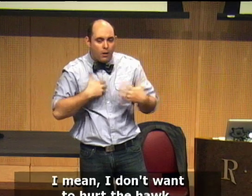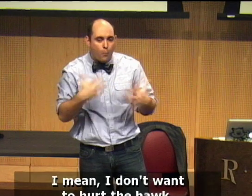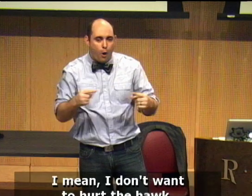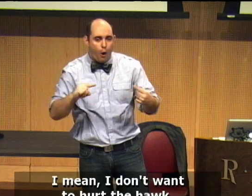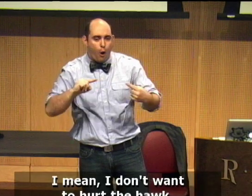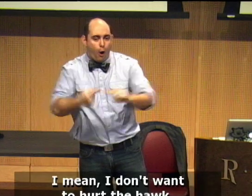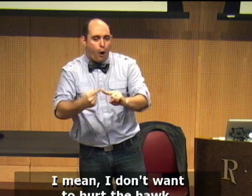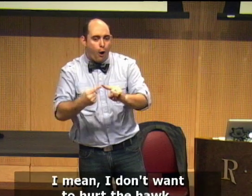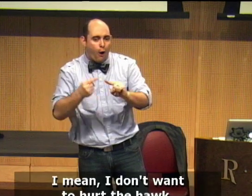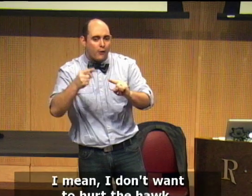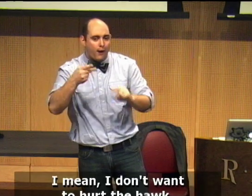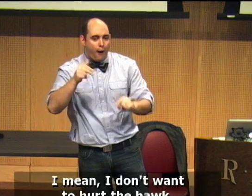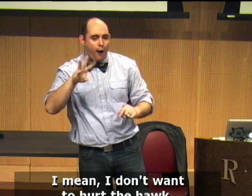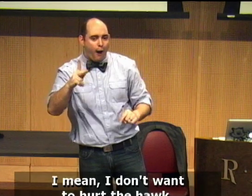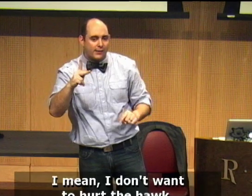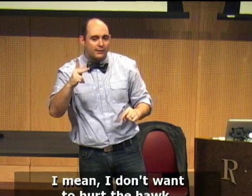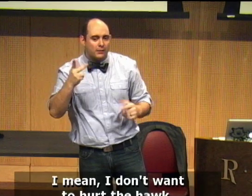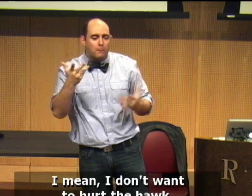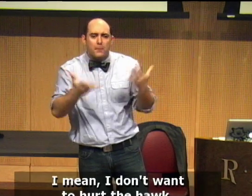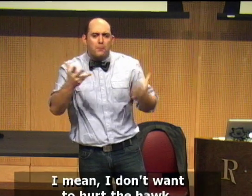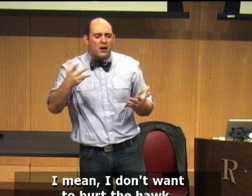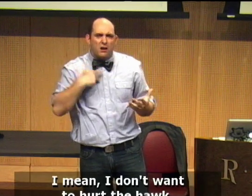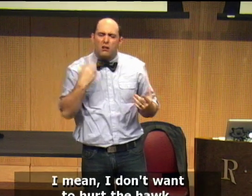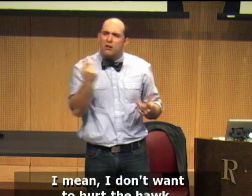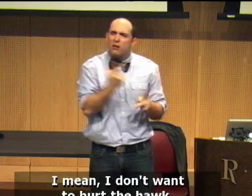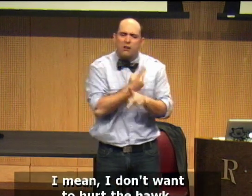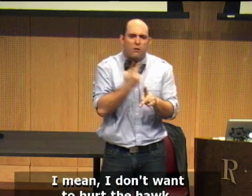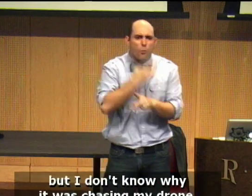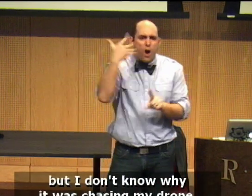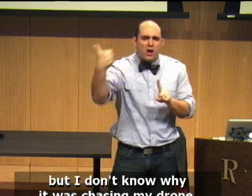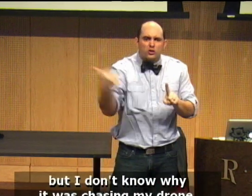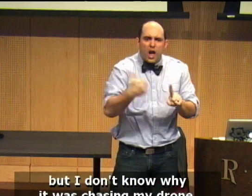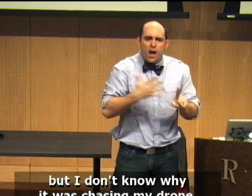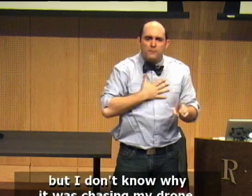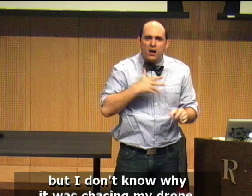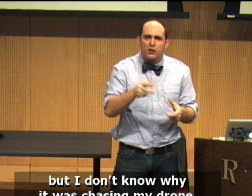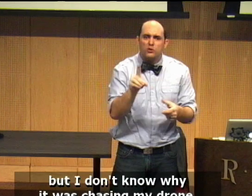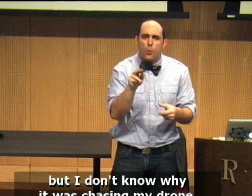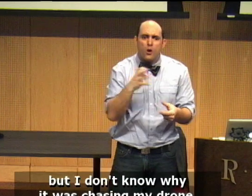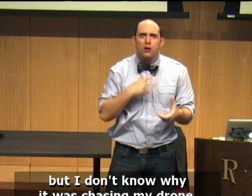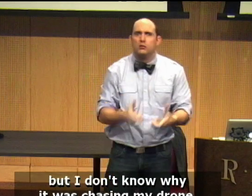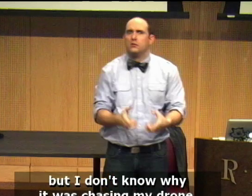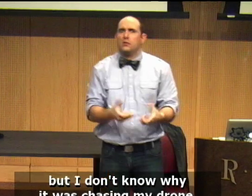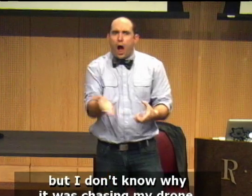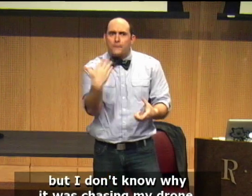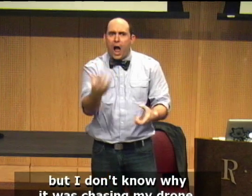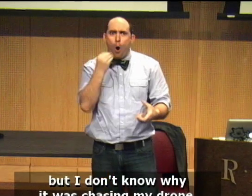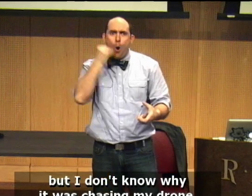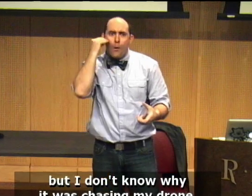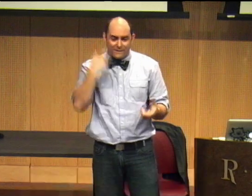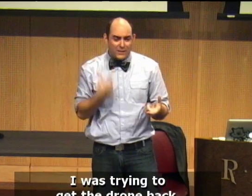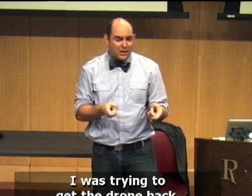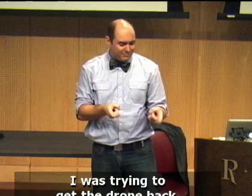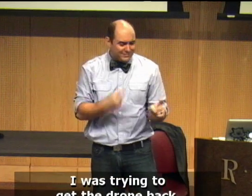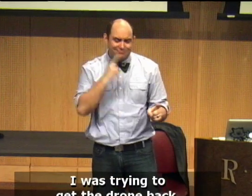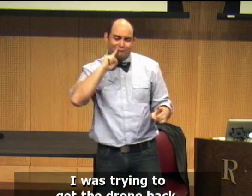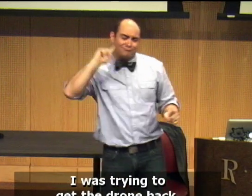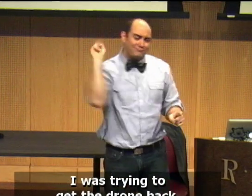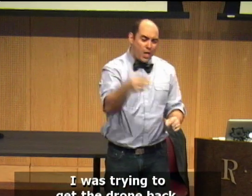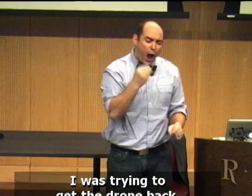I don't want to hurt the hawk, but I don't know why it was chasing my drone. I was trying to get the drone